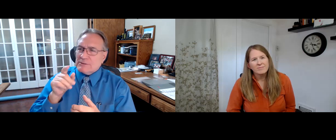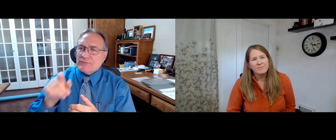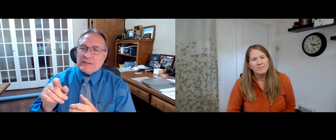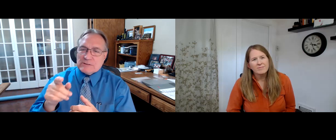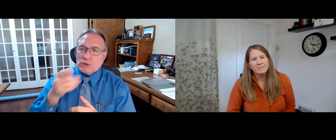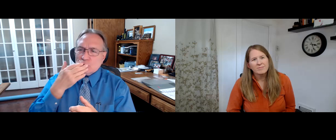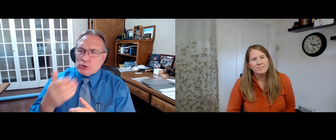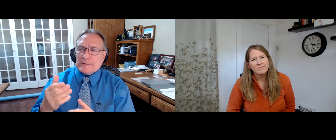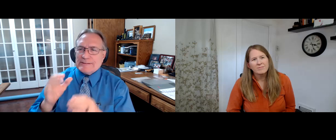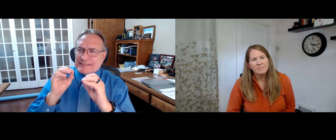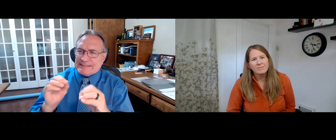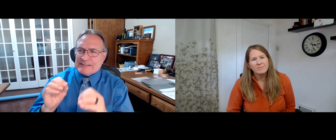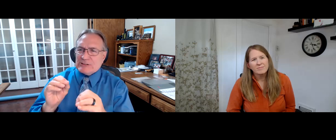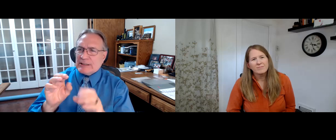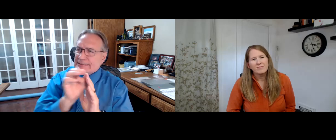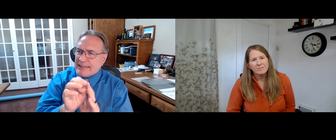because of his good teaching them.